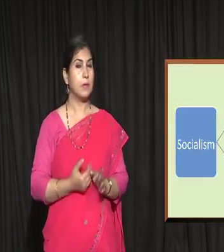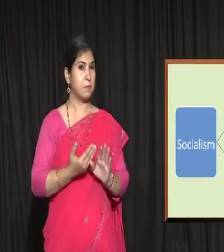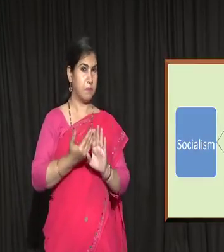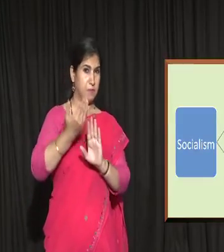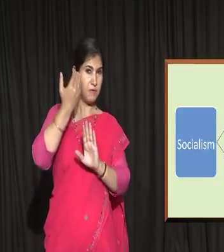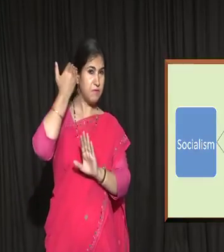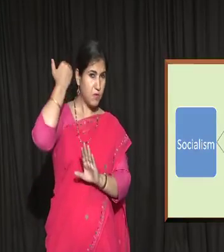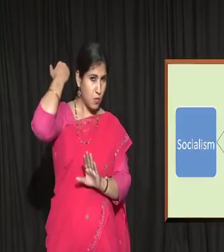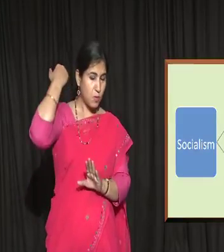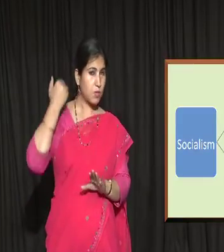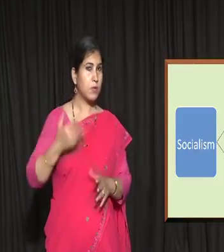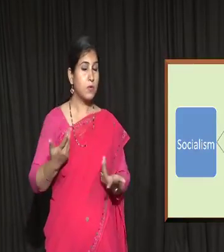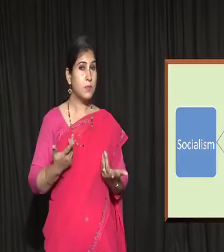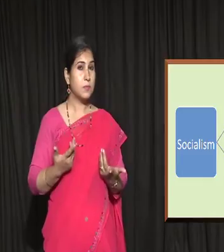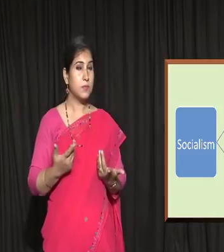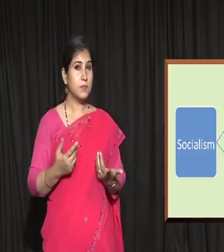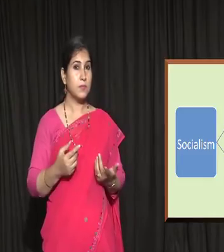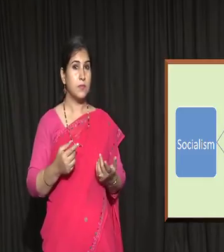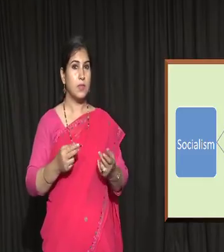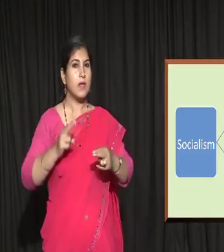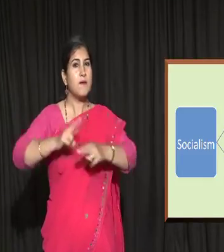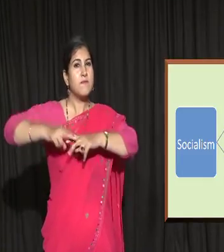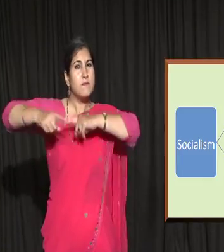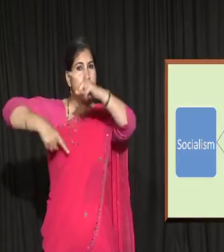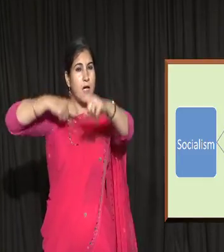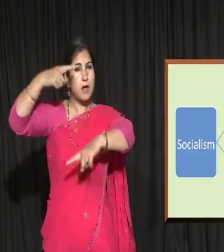Earlier, after the Industrial Revolution,